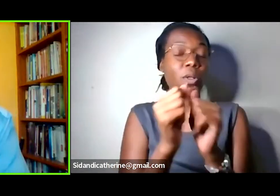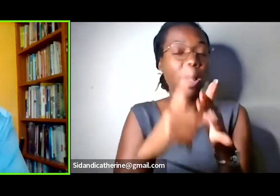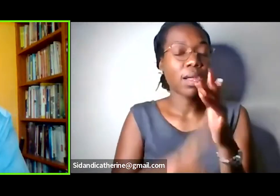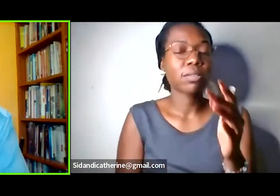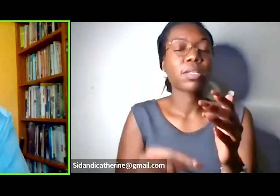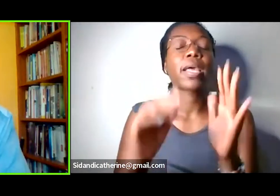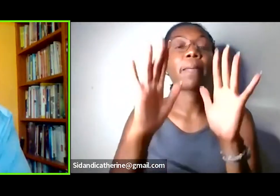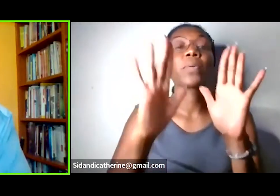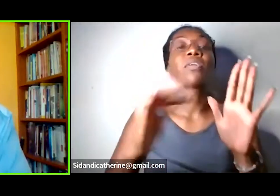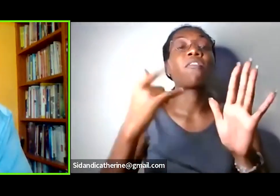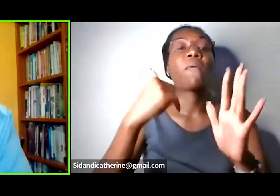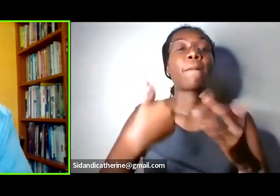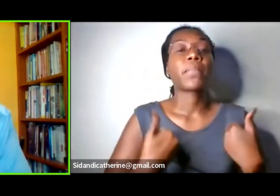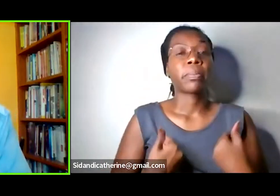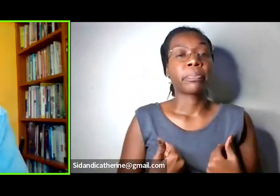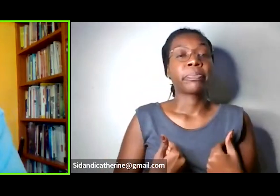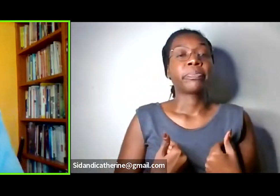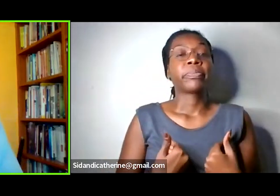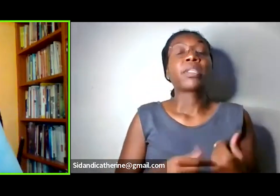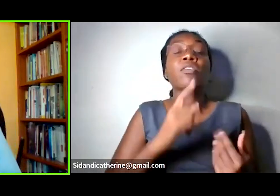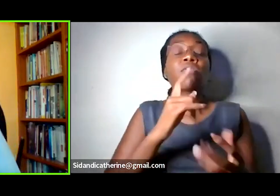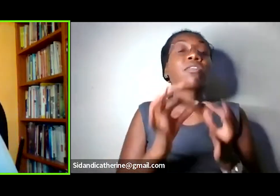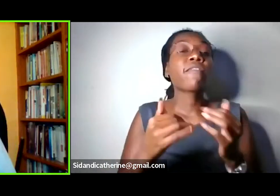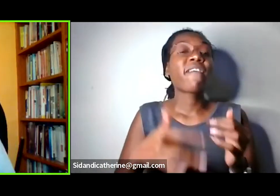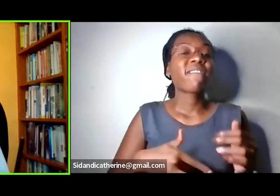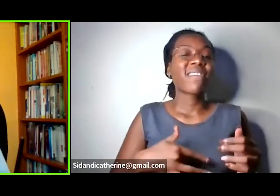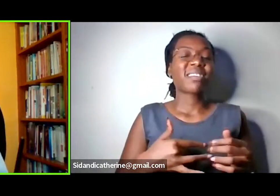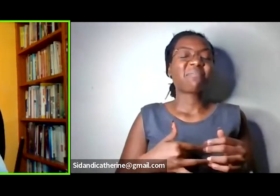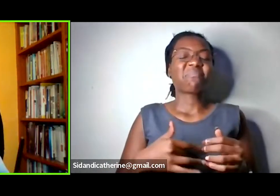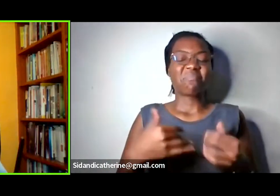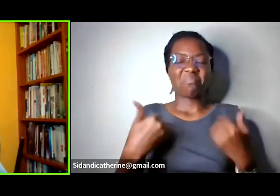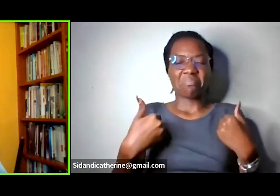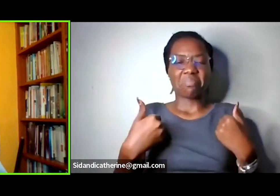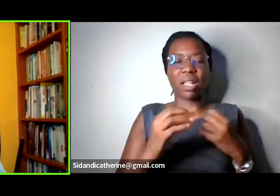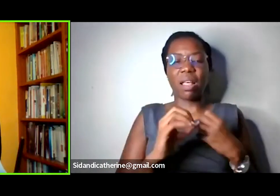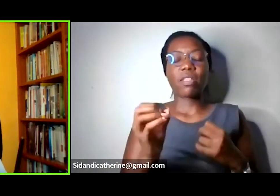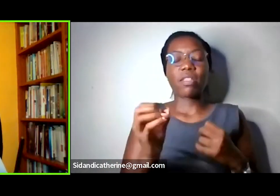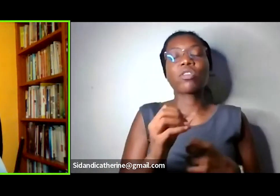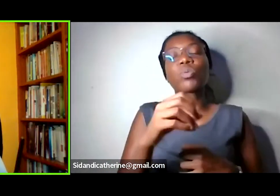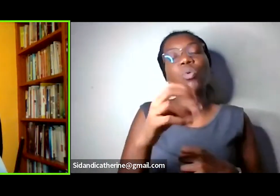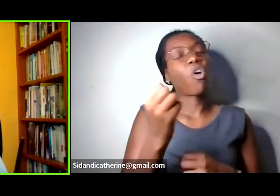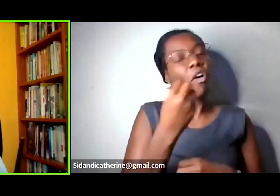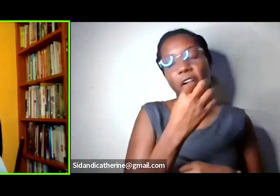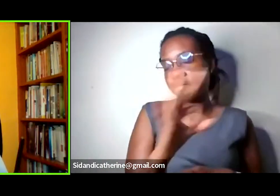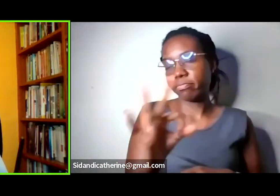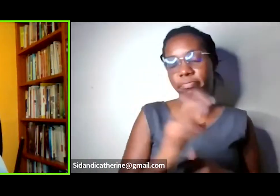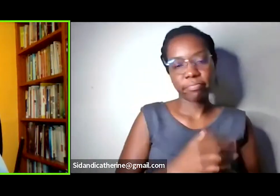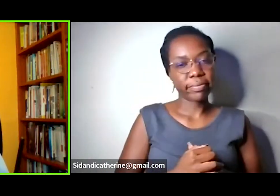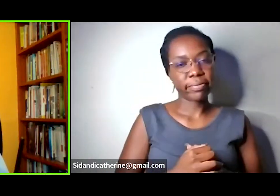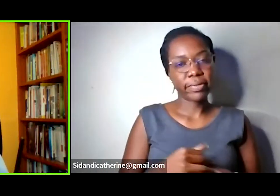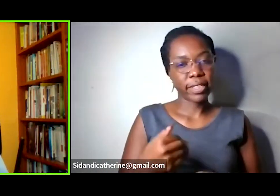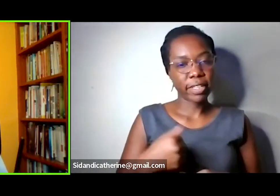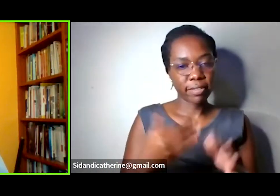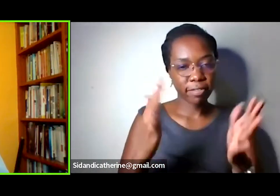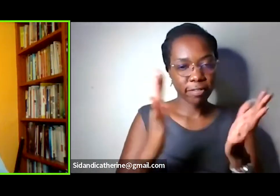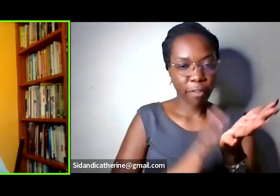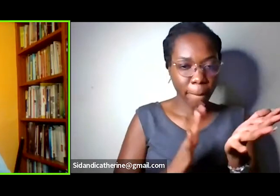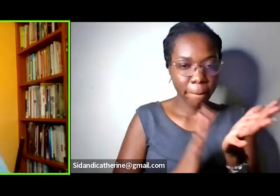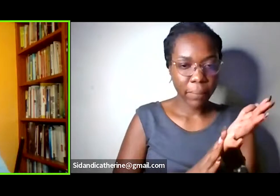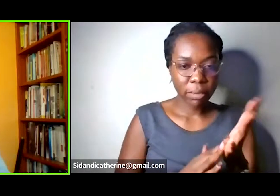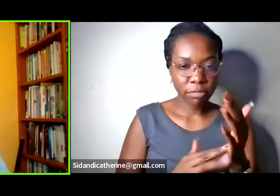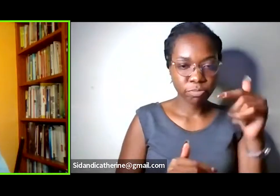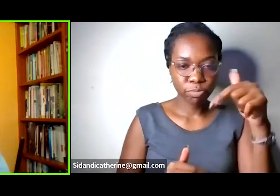customers, but you want to speak to them one at a time. And I'm talking about us as small business owners, as service